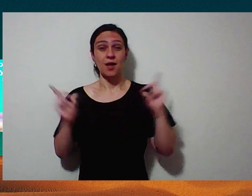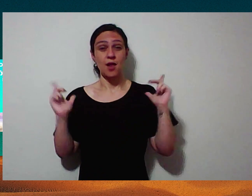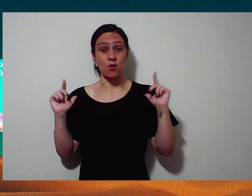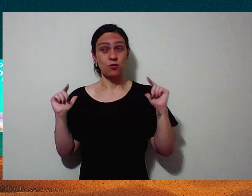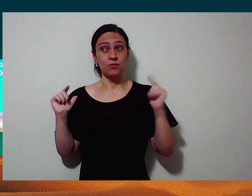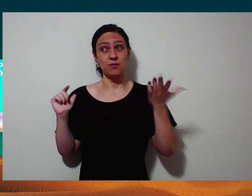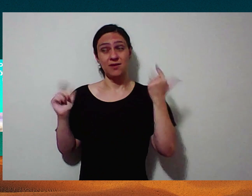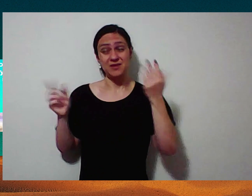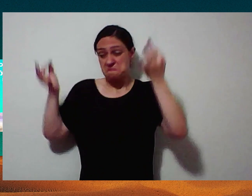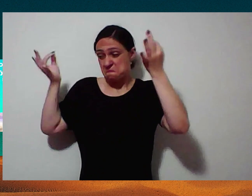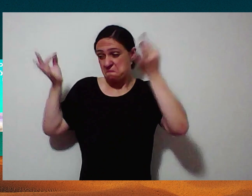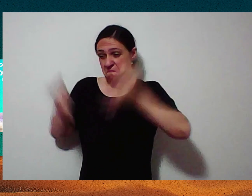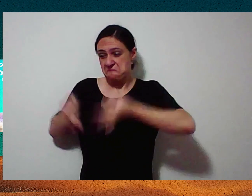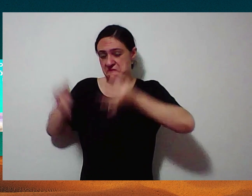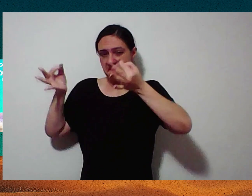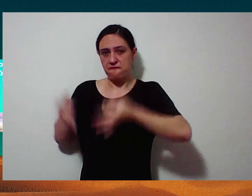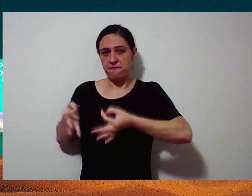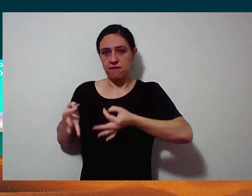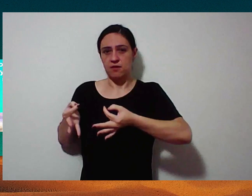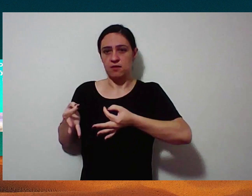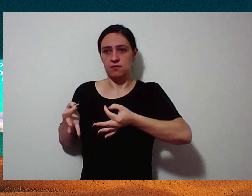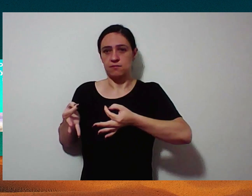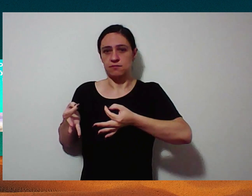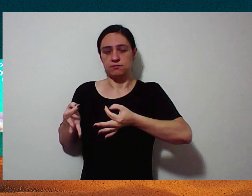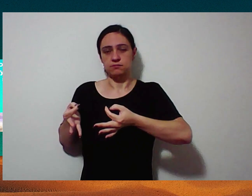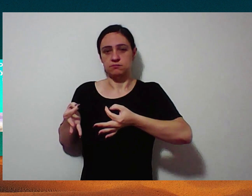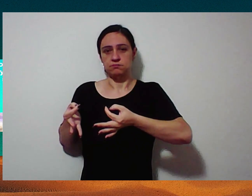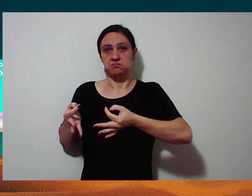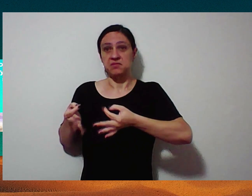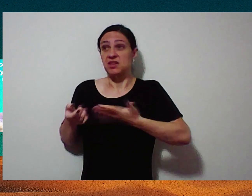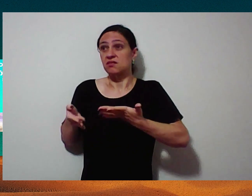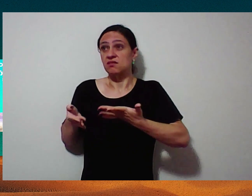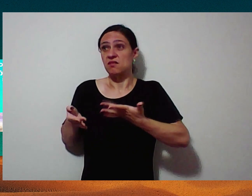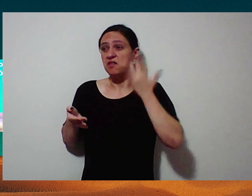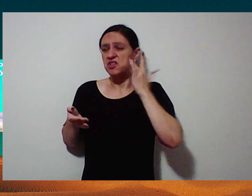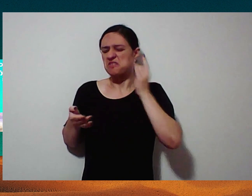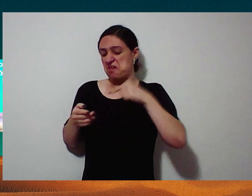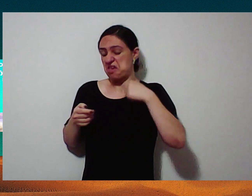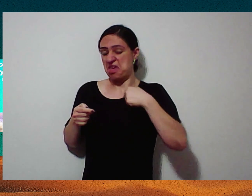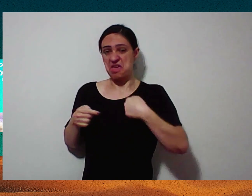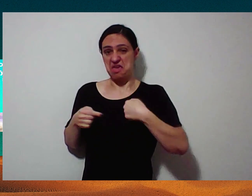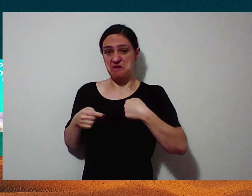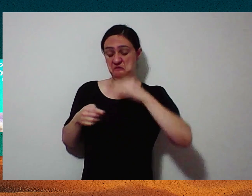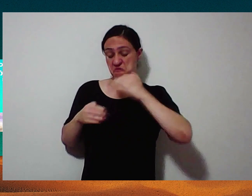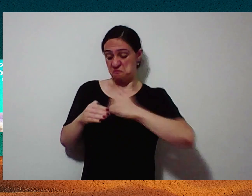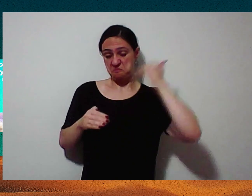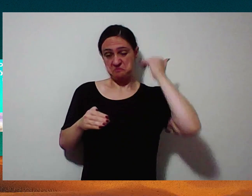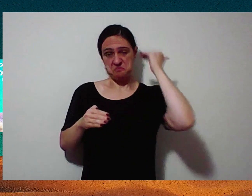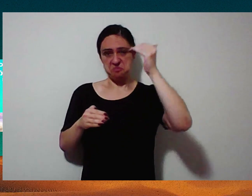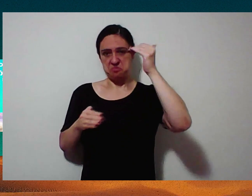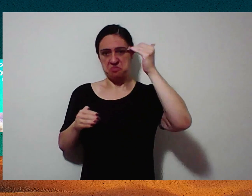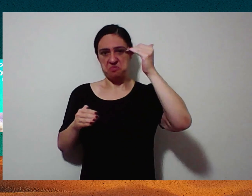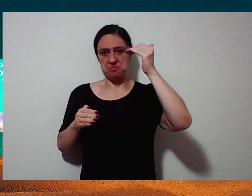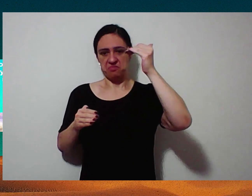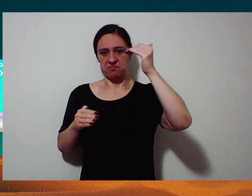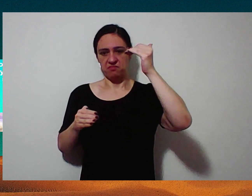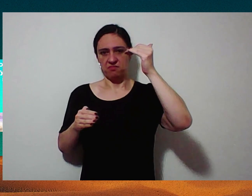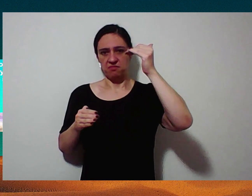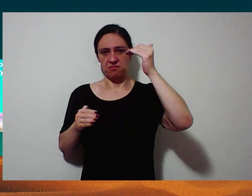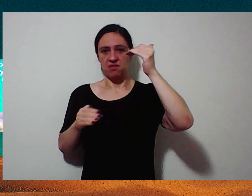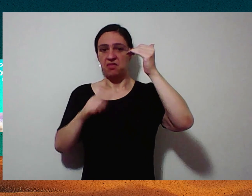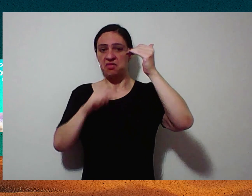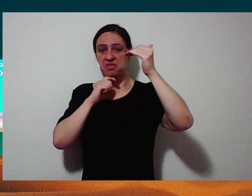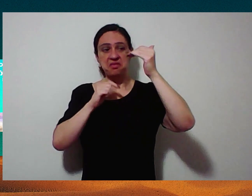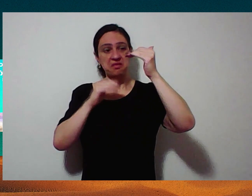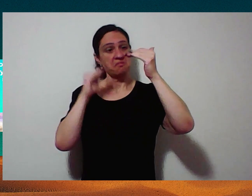ninguém desafiando a sua posição, ele queria apoio para galgar mais posições, mais altas. Why?